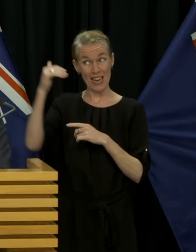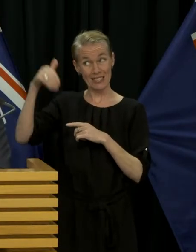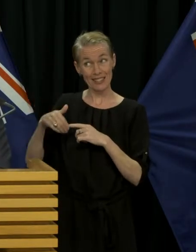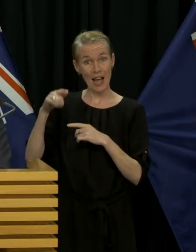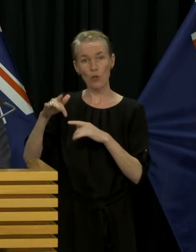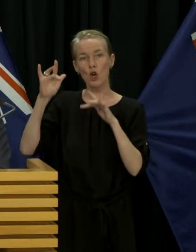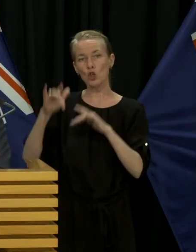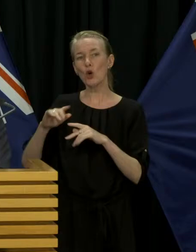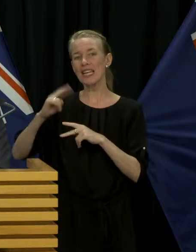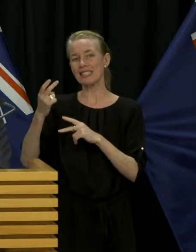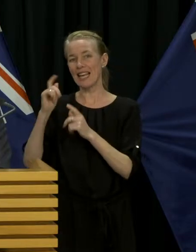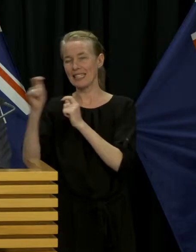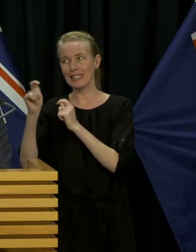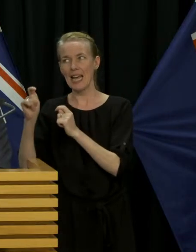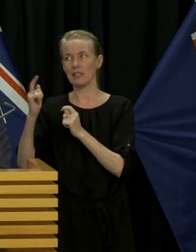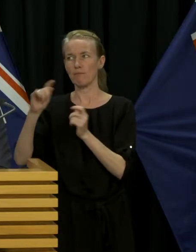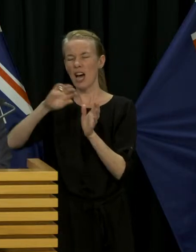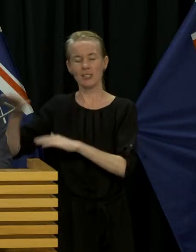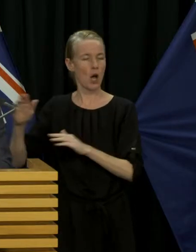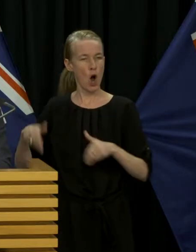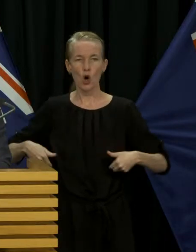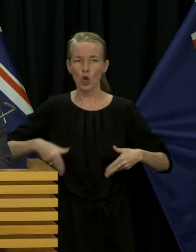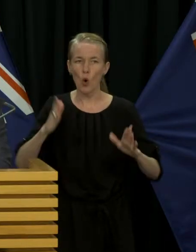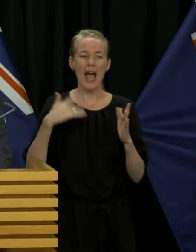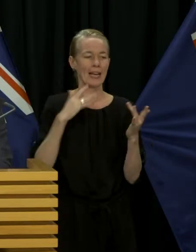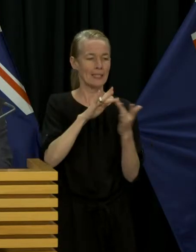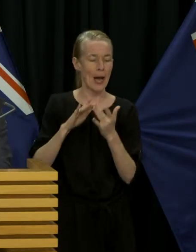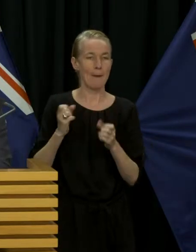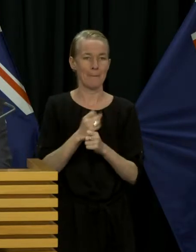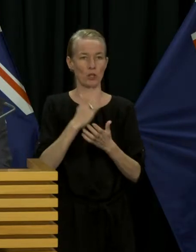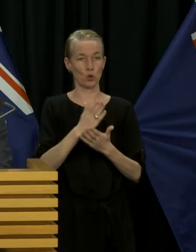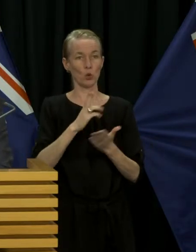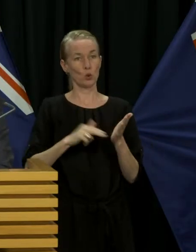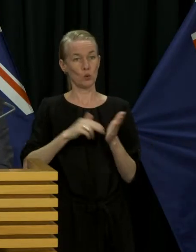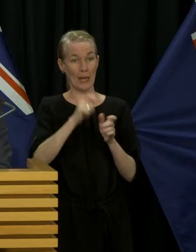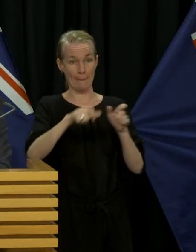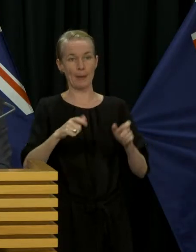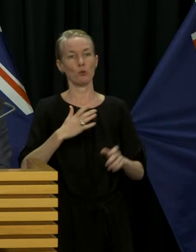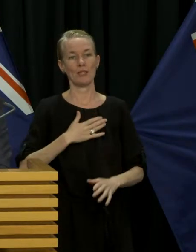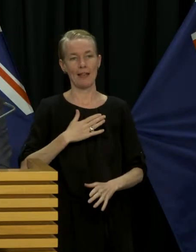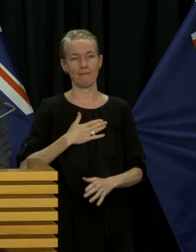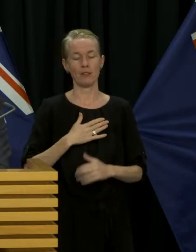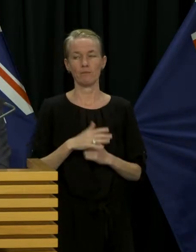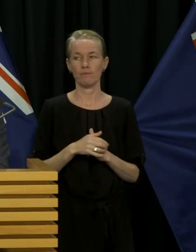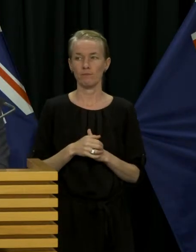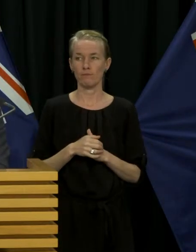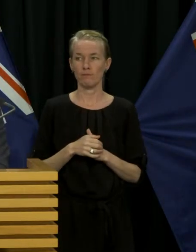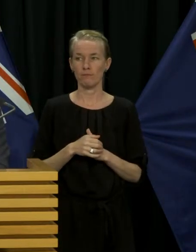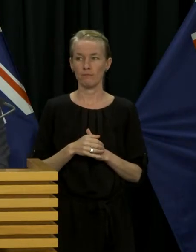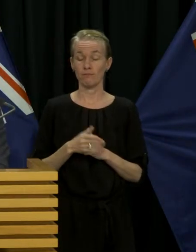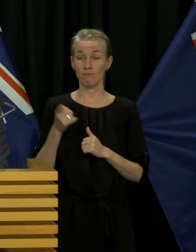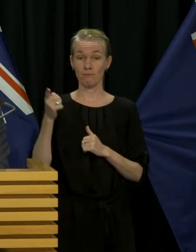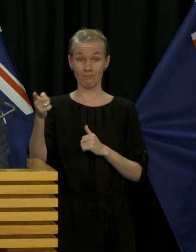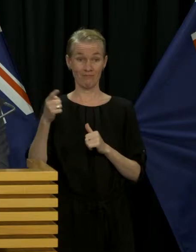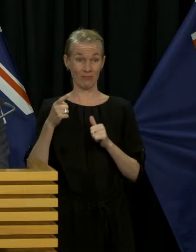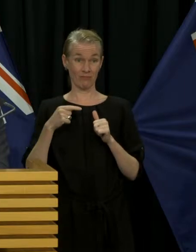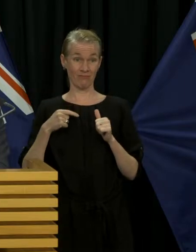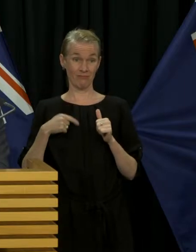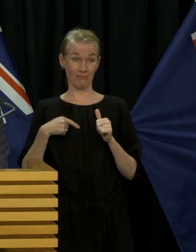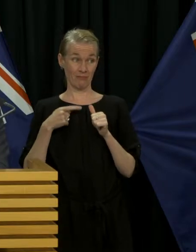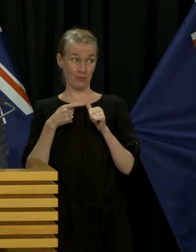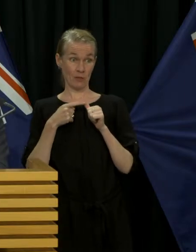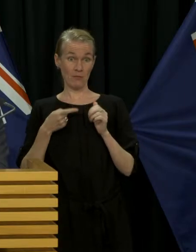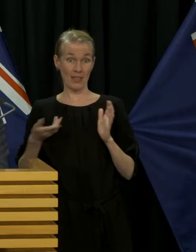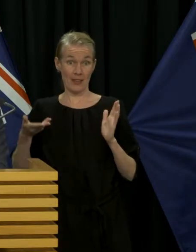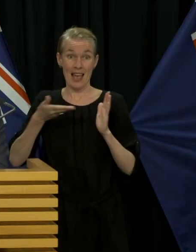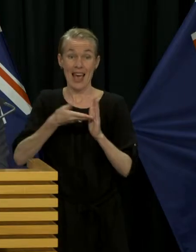done, it's positive, and we're taking all steps. I do want to reiterate, this is not the first case that we've dealt with like this. So we have had